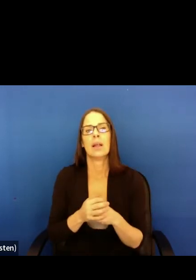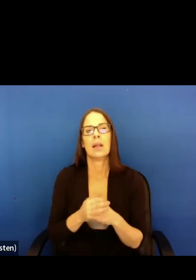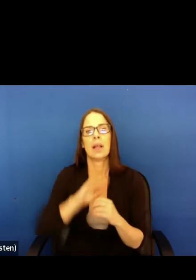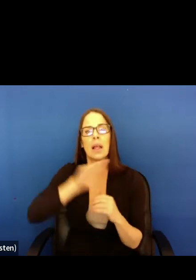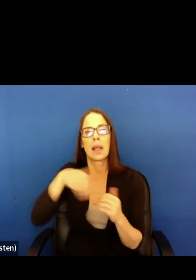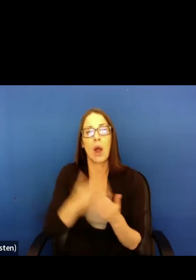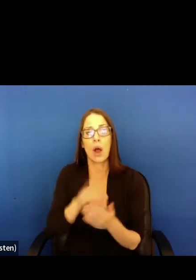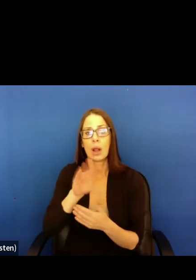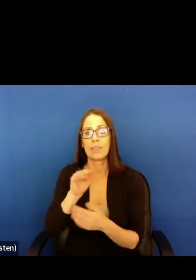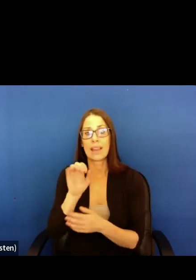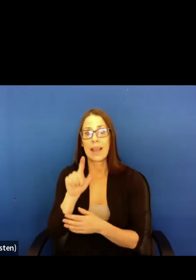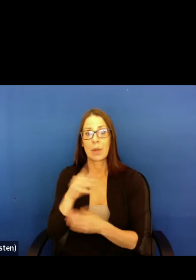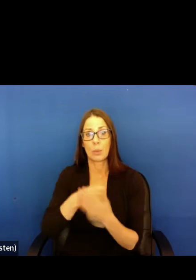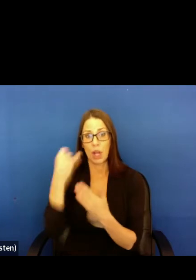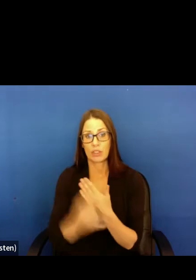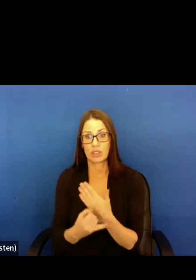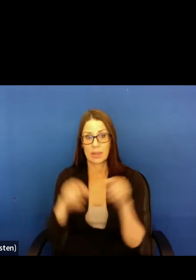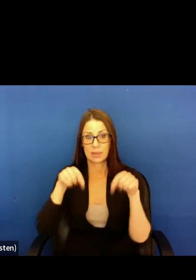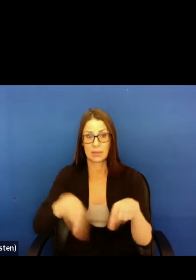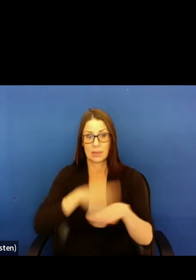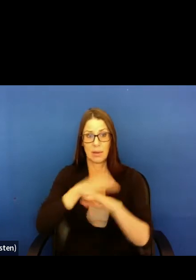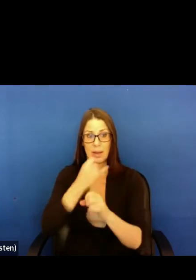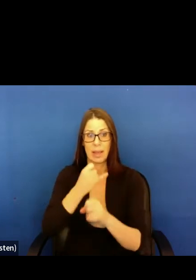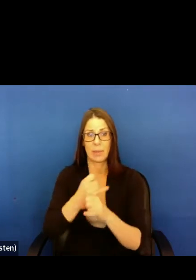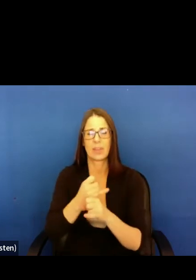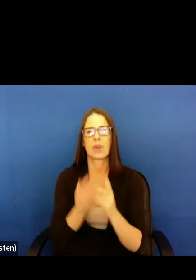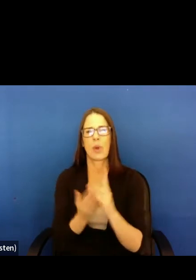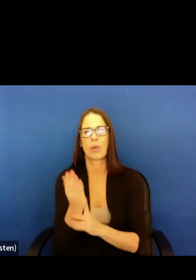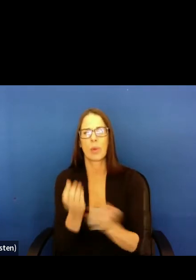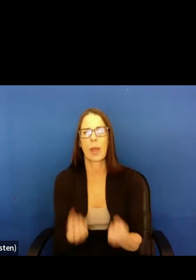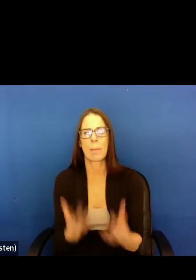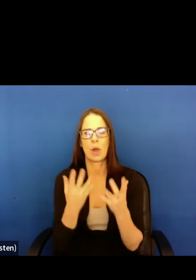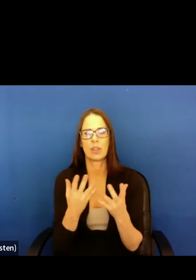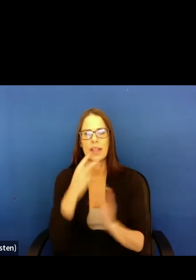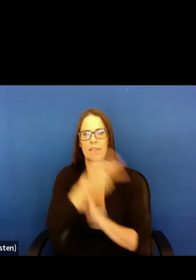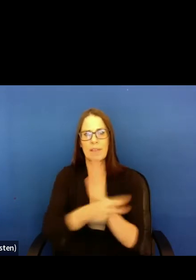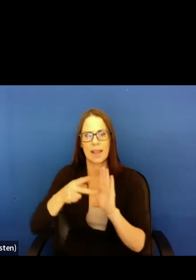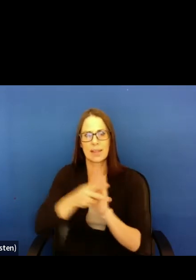capital projects on campus go through a multi-phased assessment. And